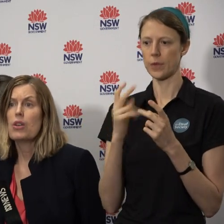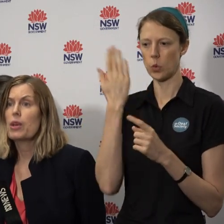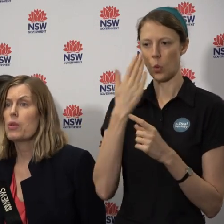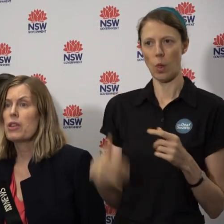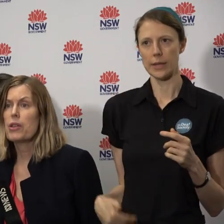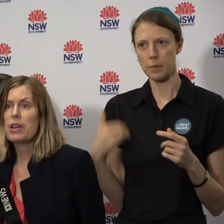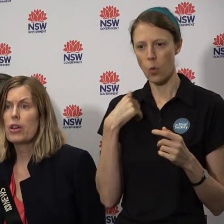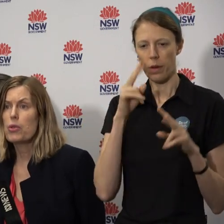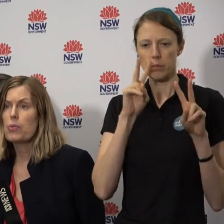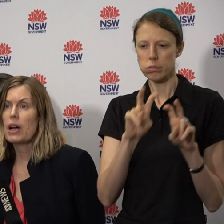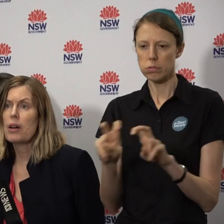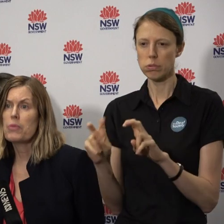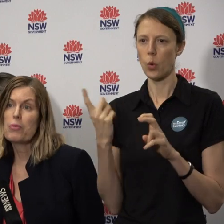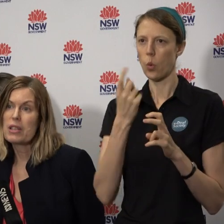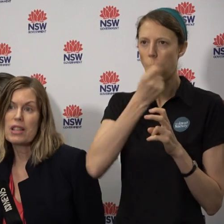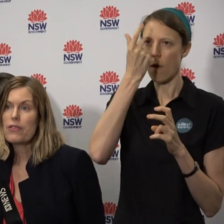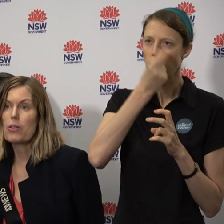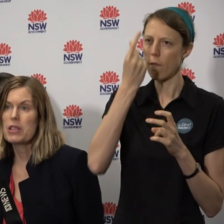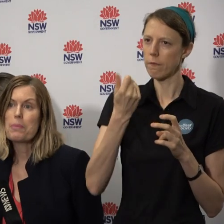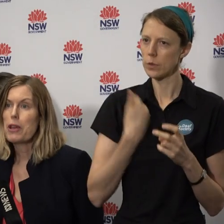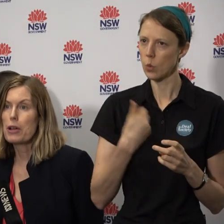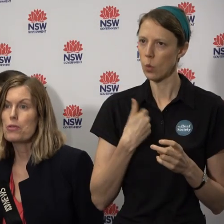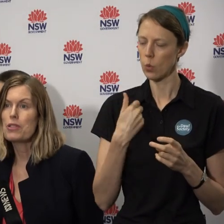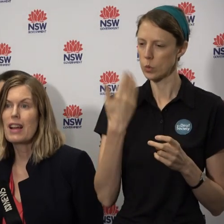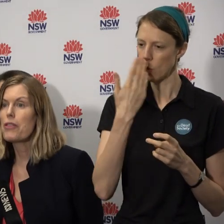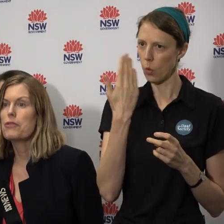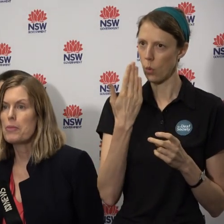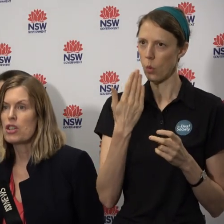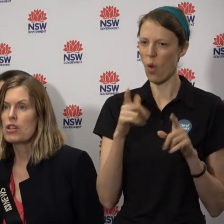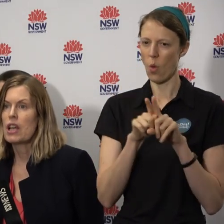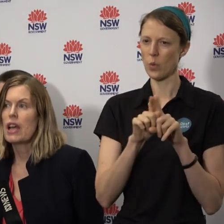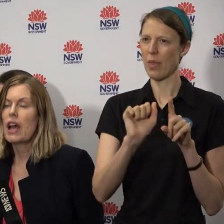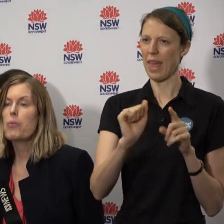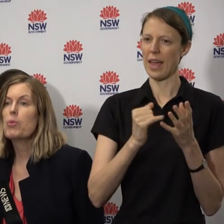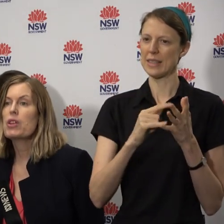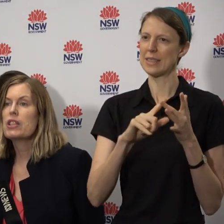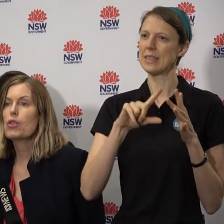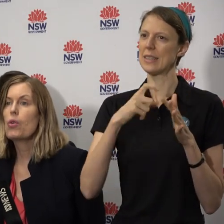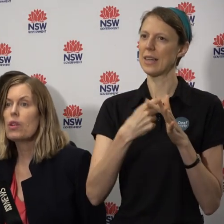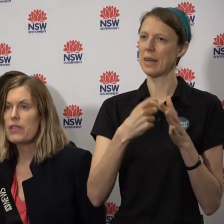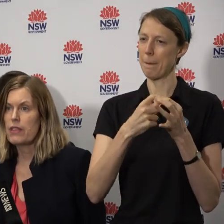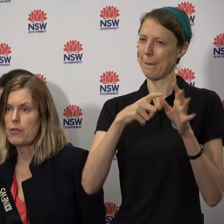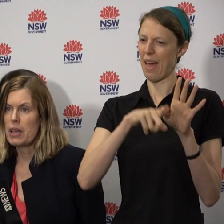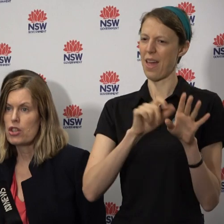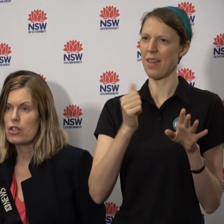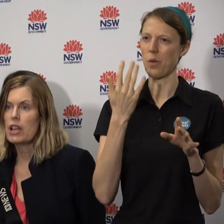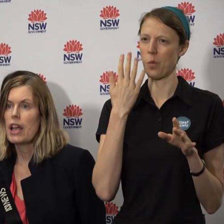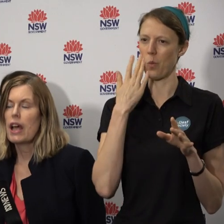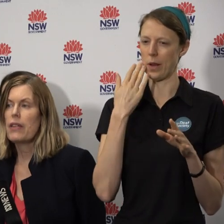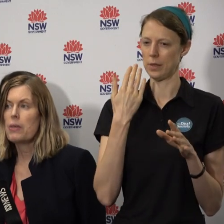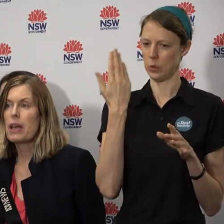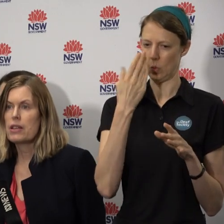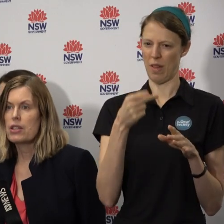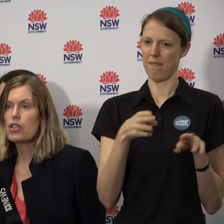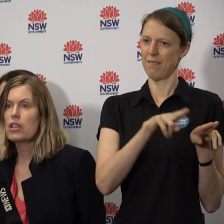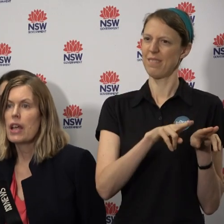pattern, looking at whether there are any the sick bay records and other information, and we will consider all of the information